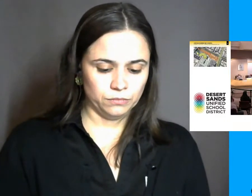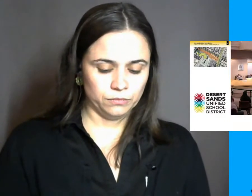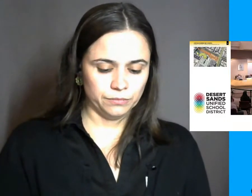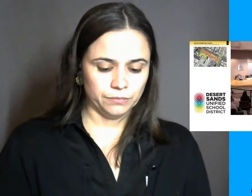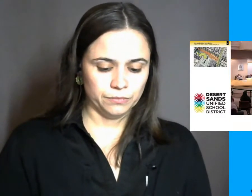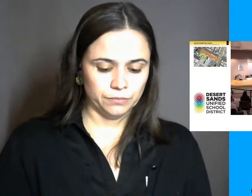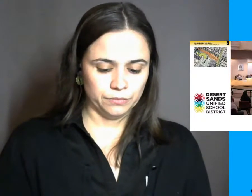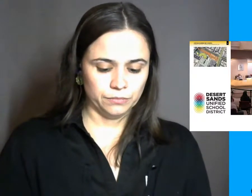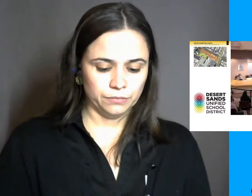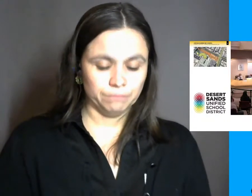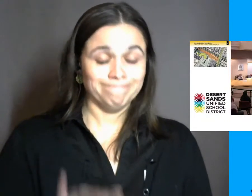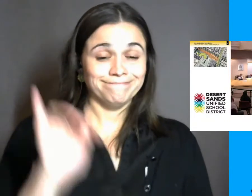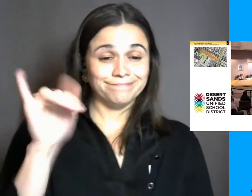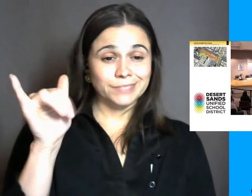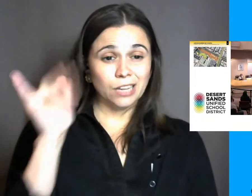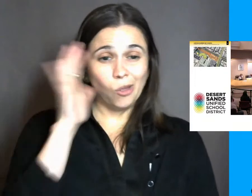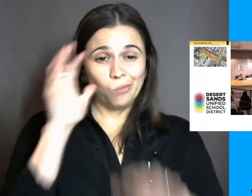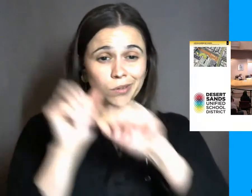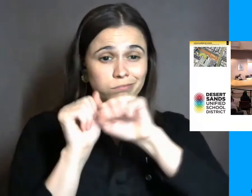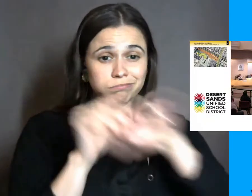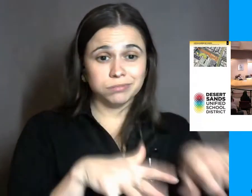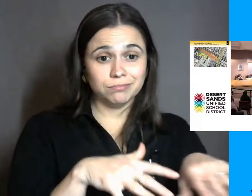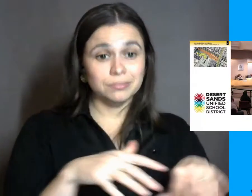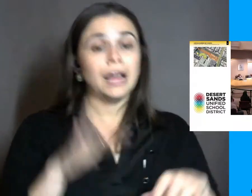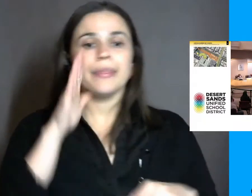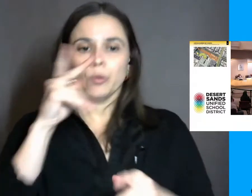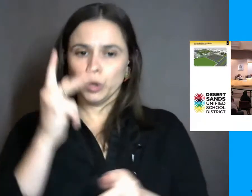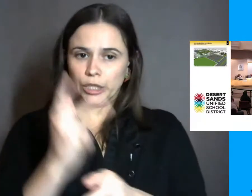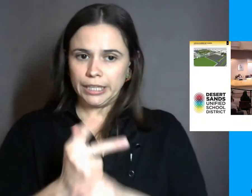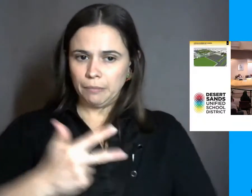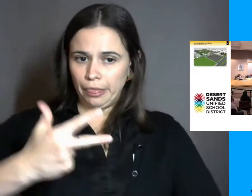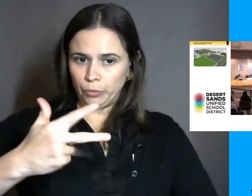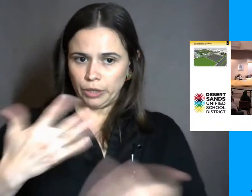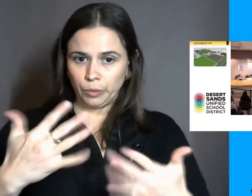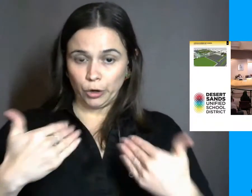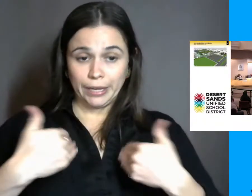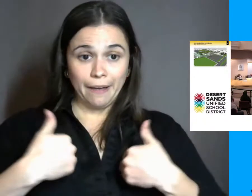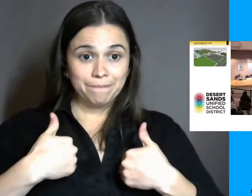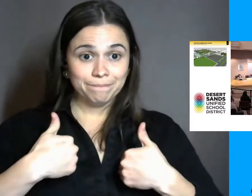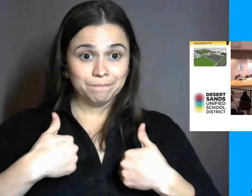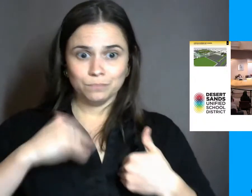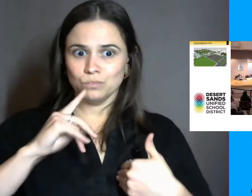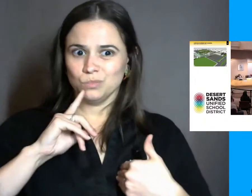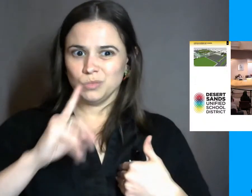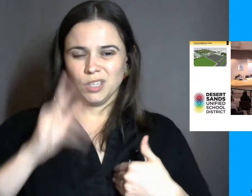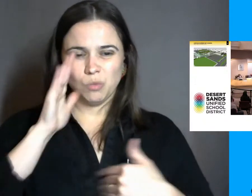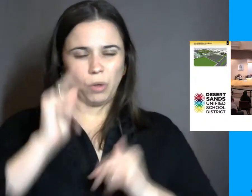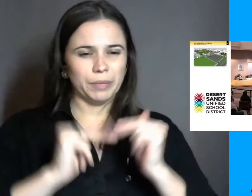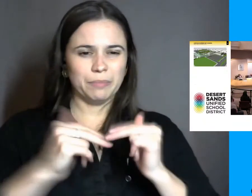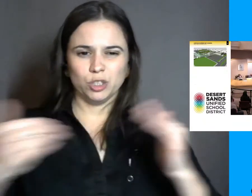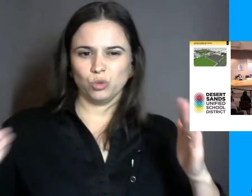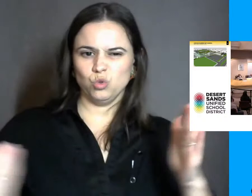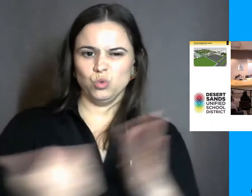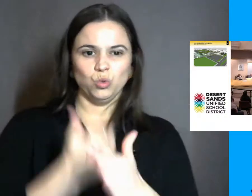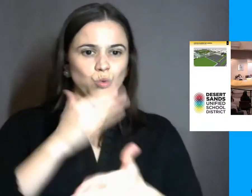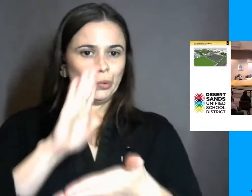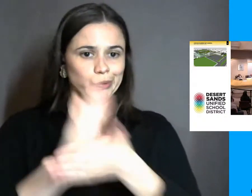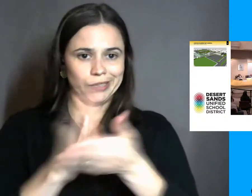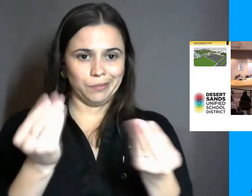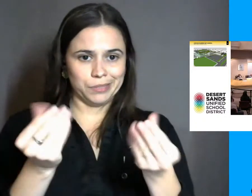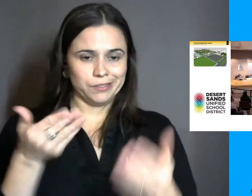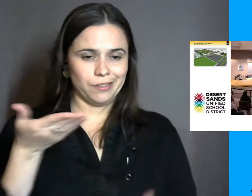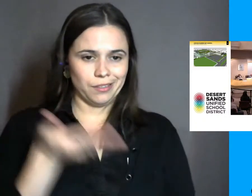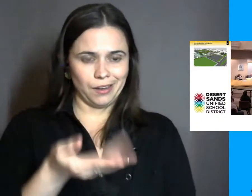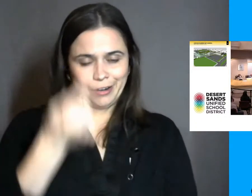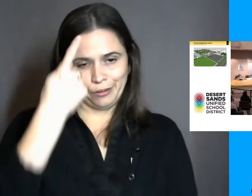on campus and create a whole new campus at Lincoln Elementary School. And there's some perspectives that you can